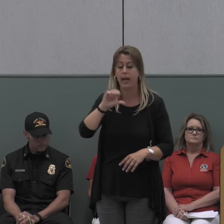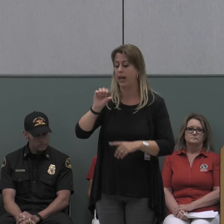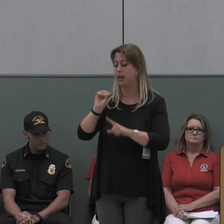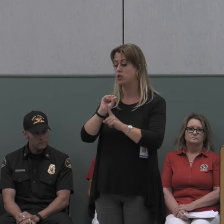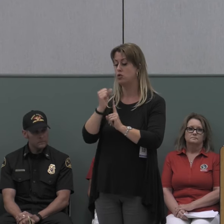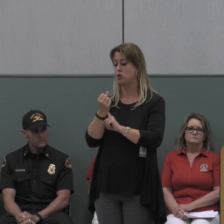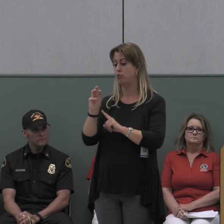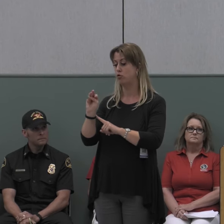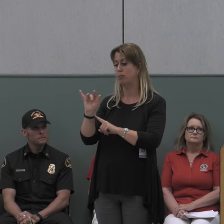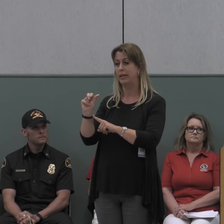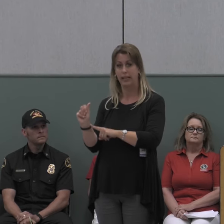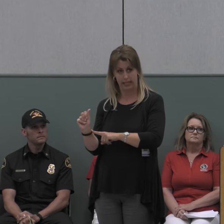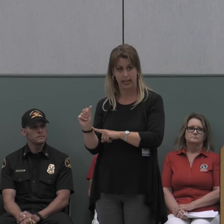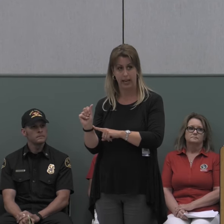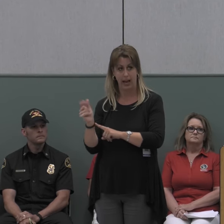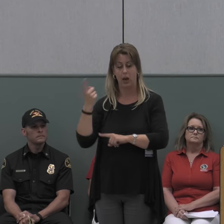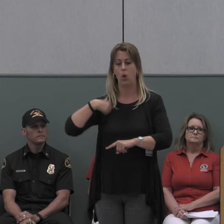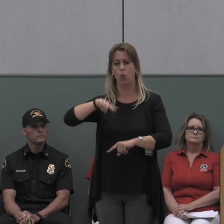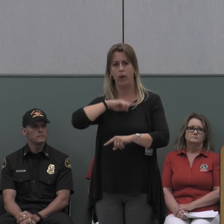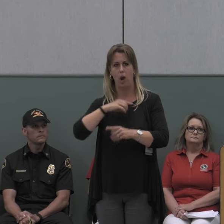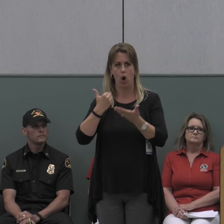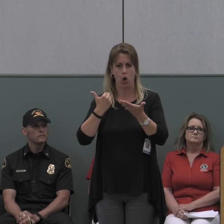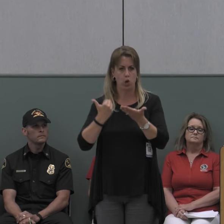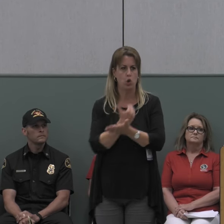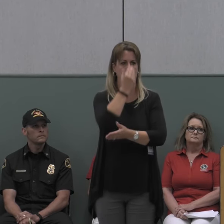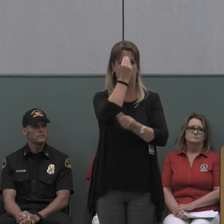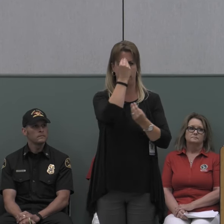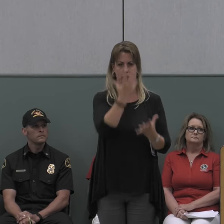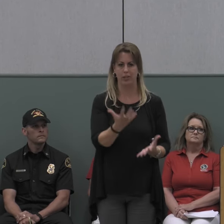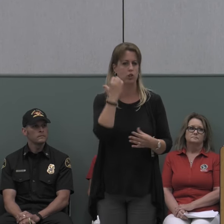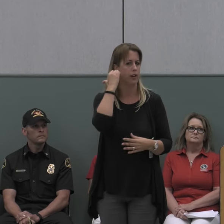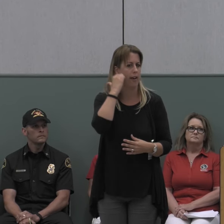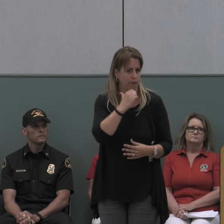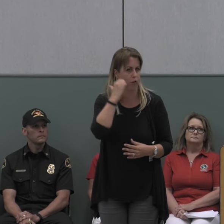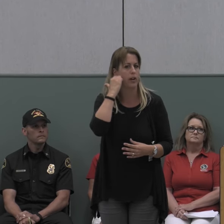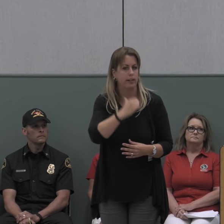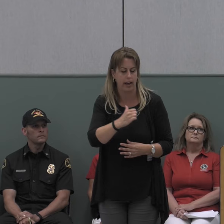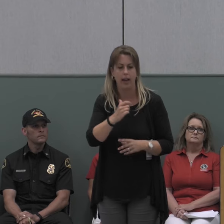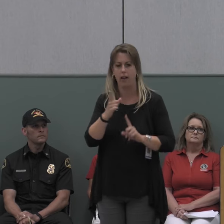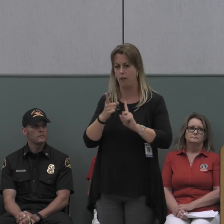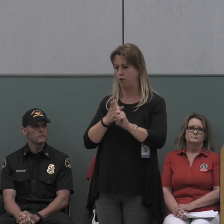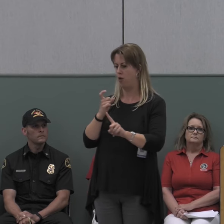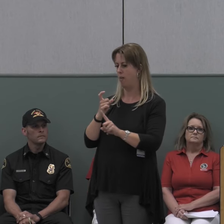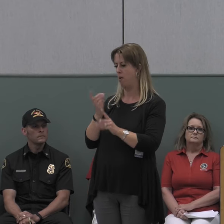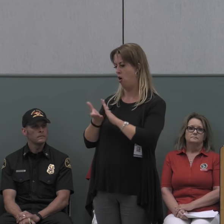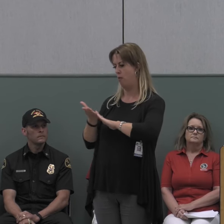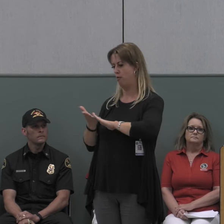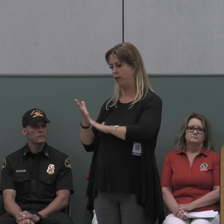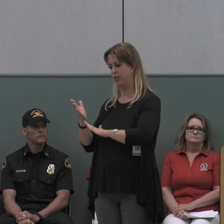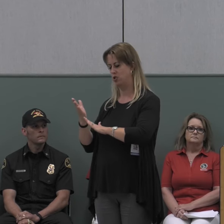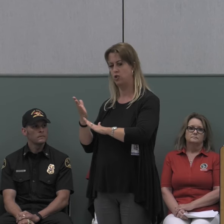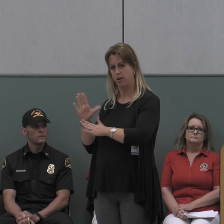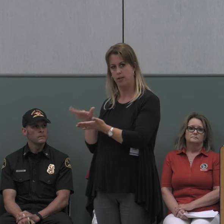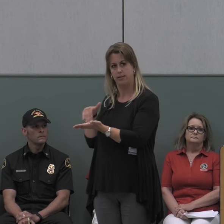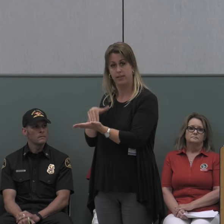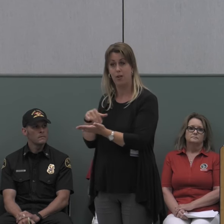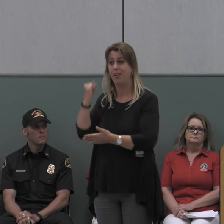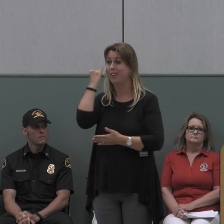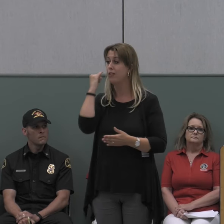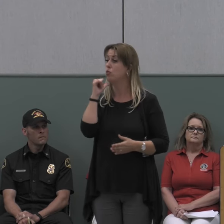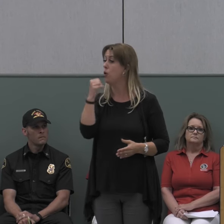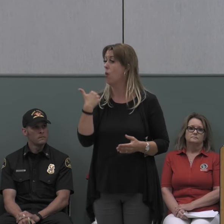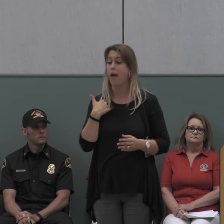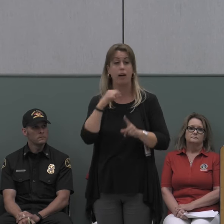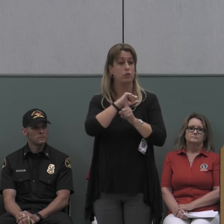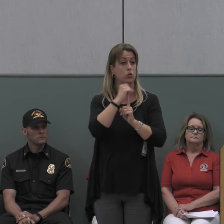now while we were standing here as we were getting new information from our Emergency Operations Center on services. So if you don't have social media, you